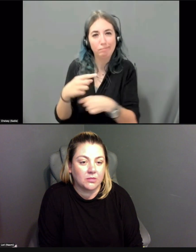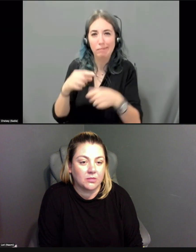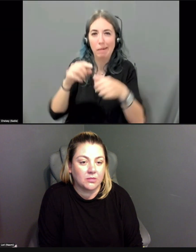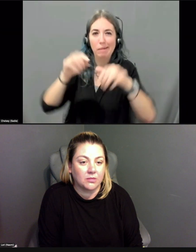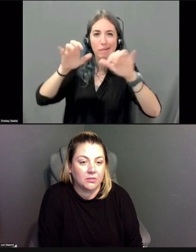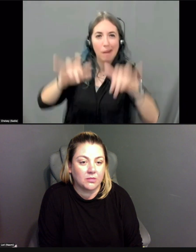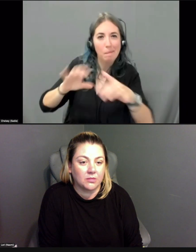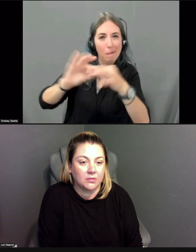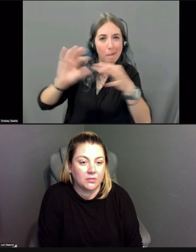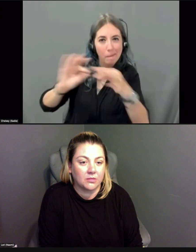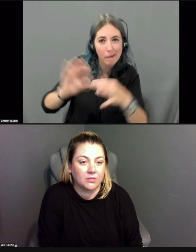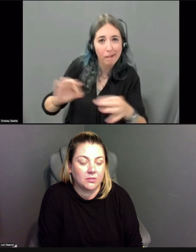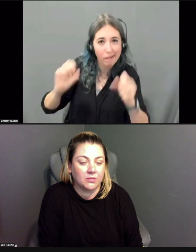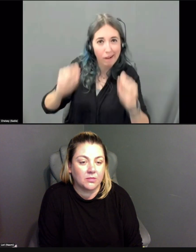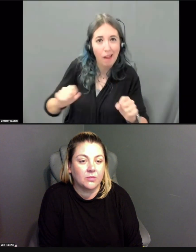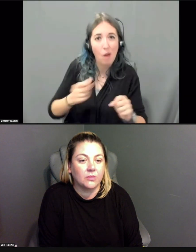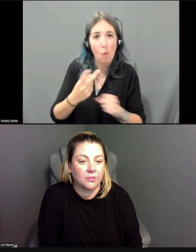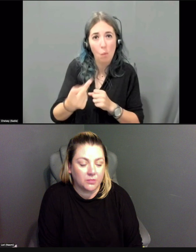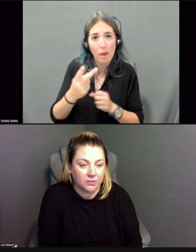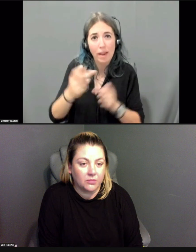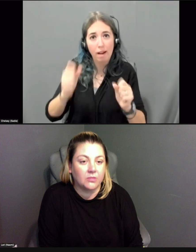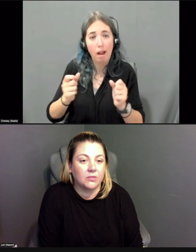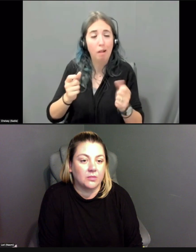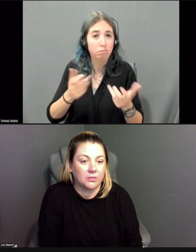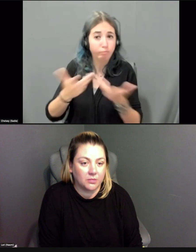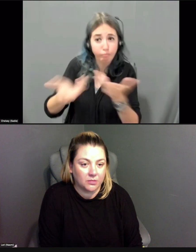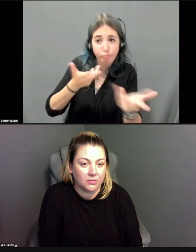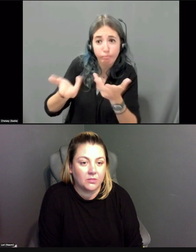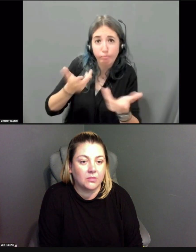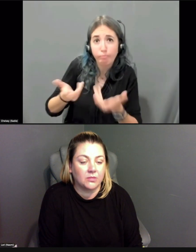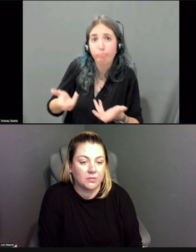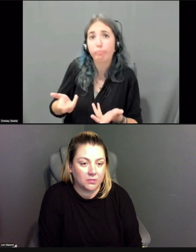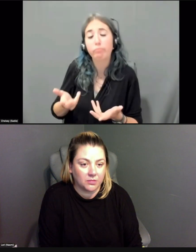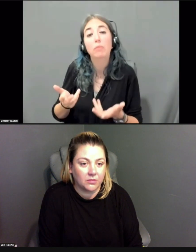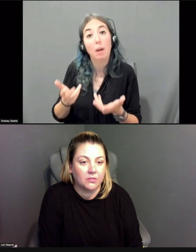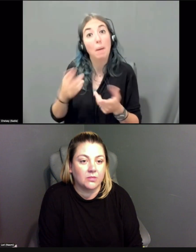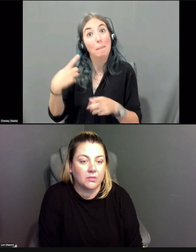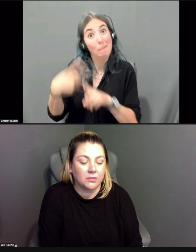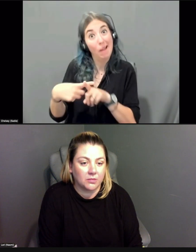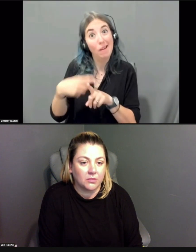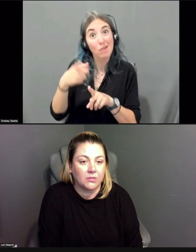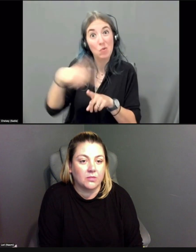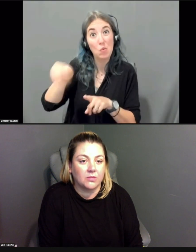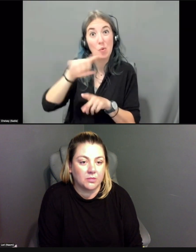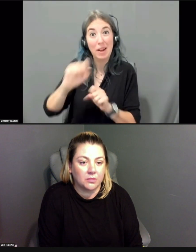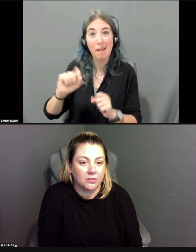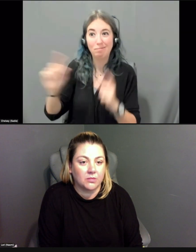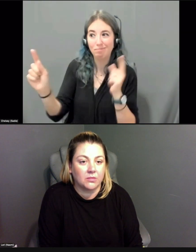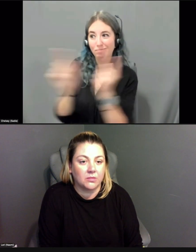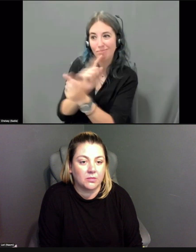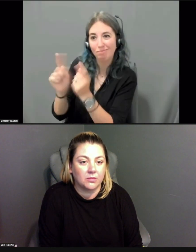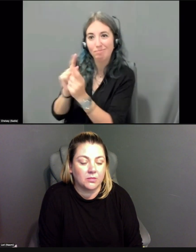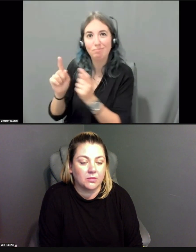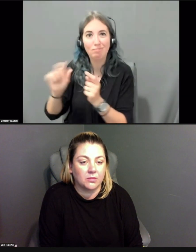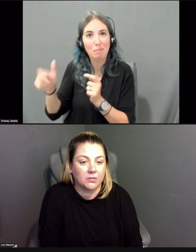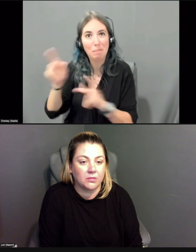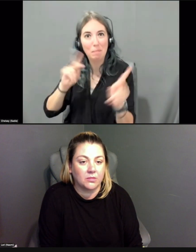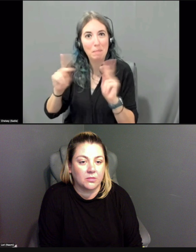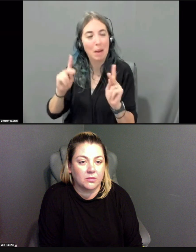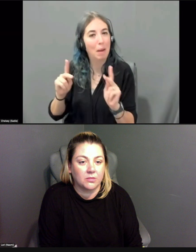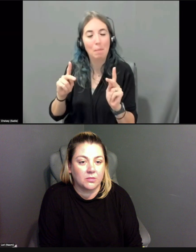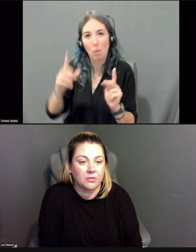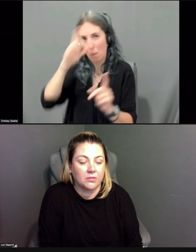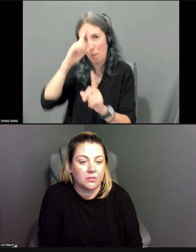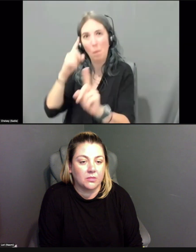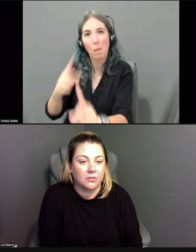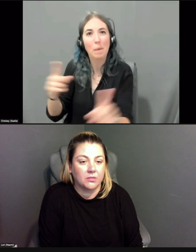on this podcast, and to connect with other people who are also interested in doing this type of work. So come hang out with us over there